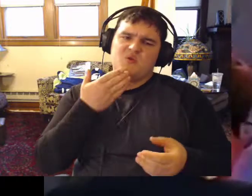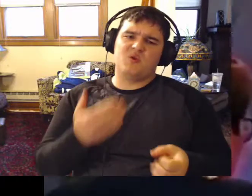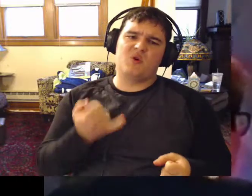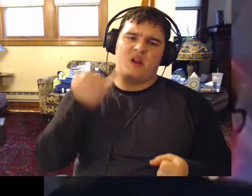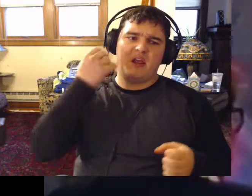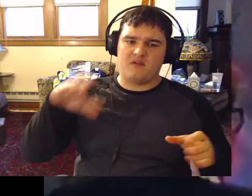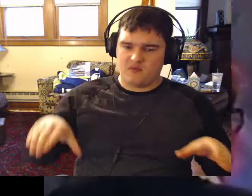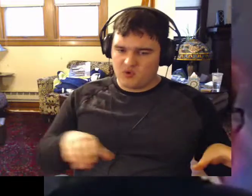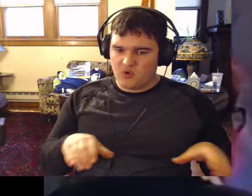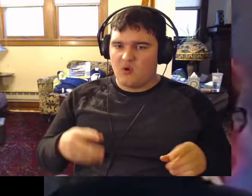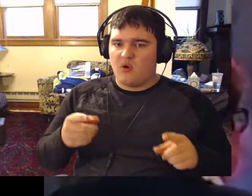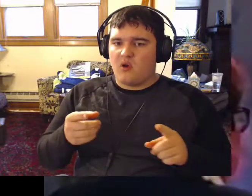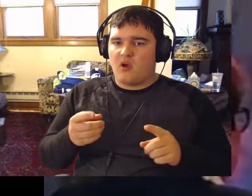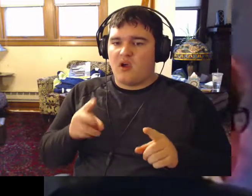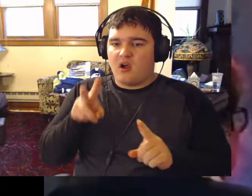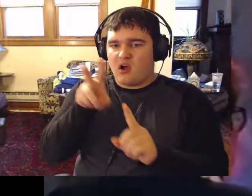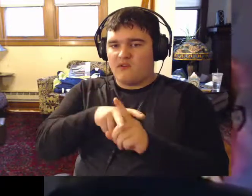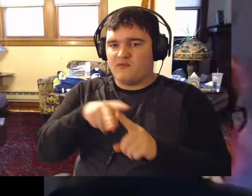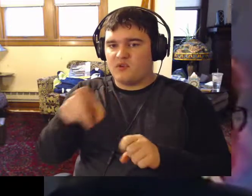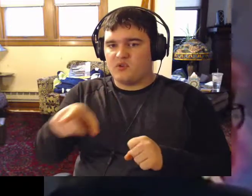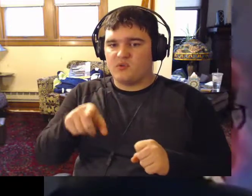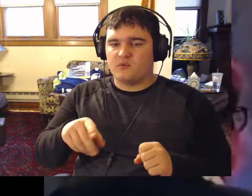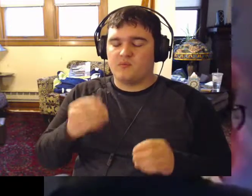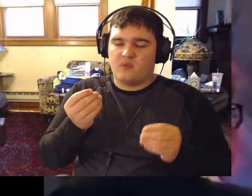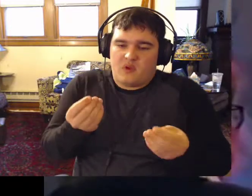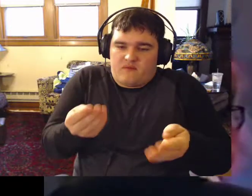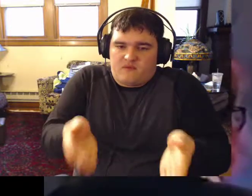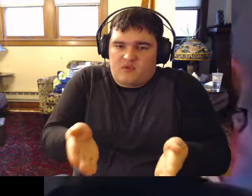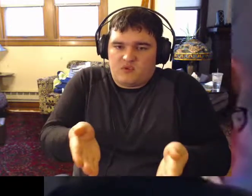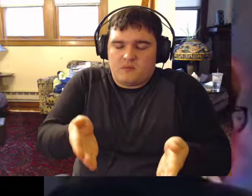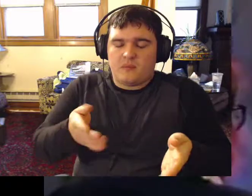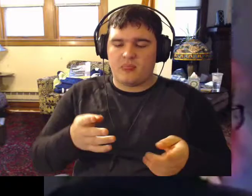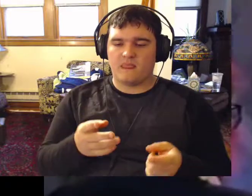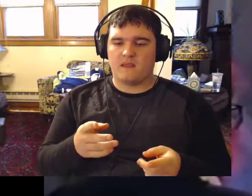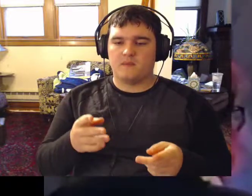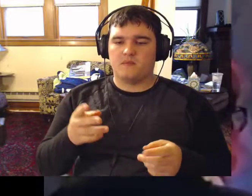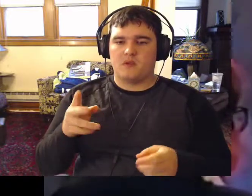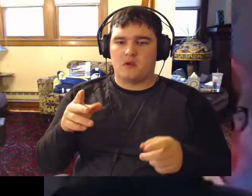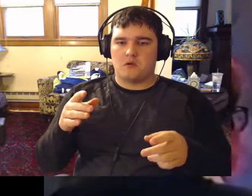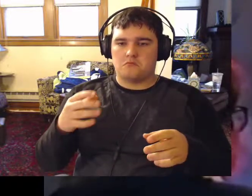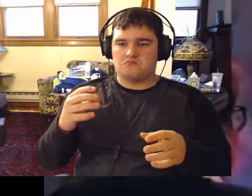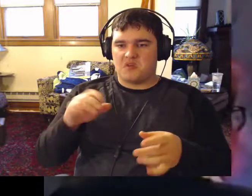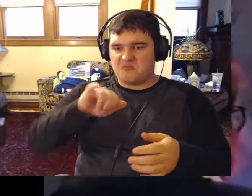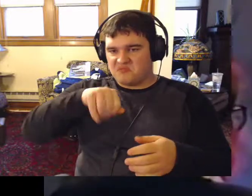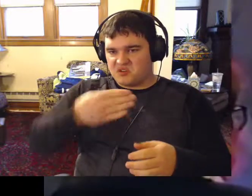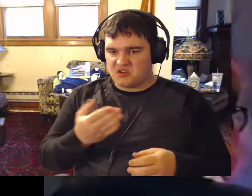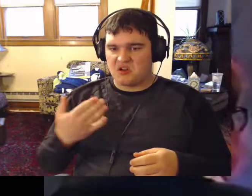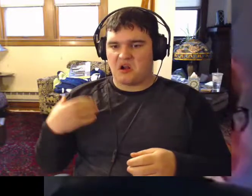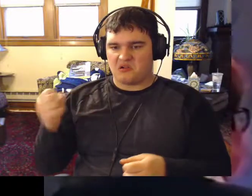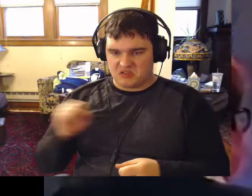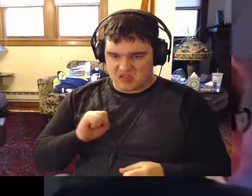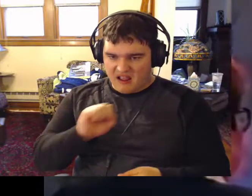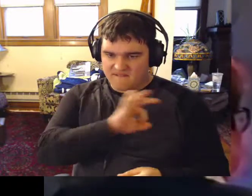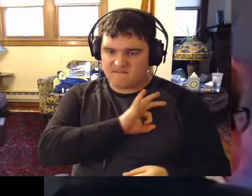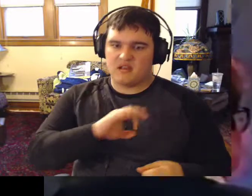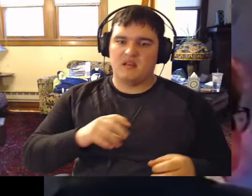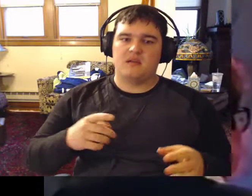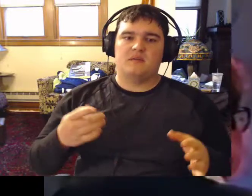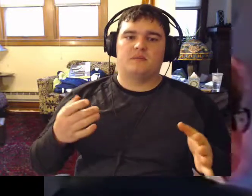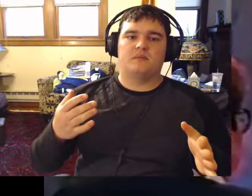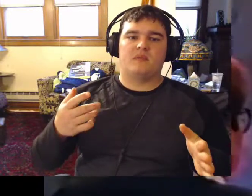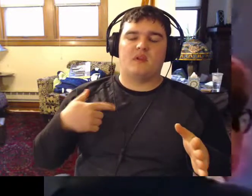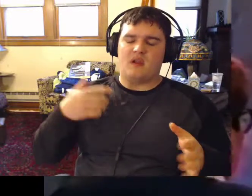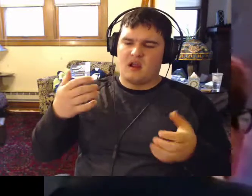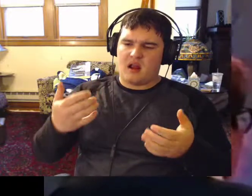indeed offer you a position on our staff, that you could come to us with some good qualifications that would help us in detecting these things